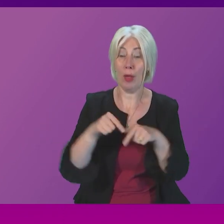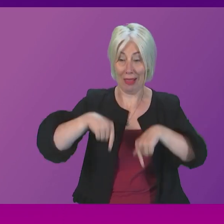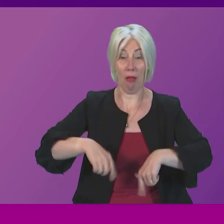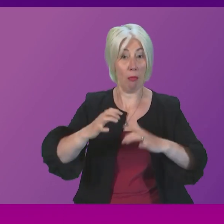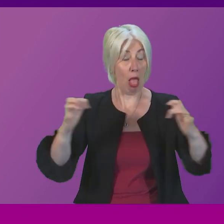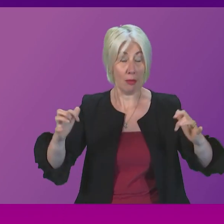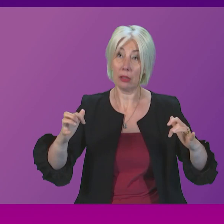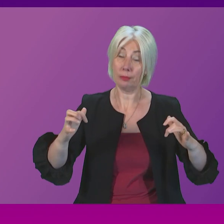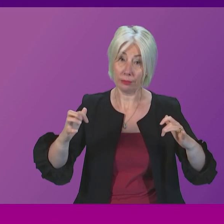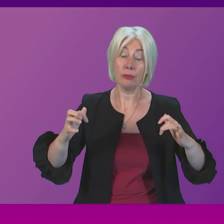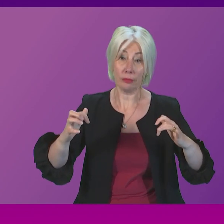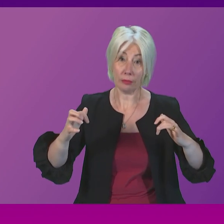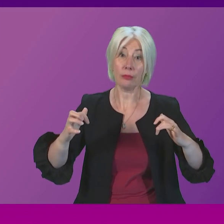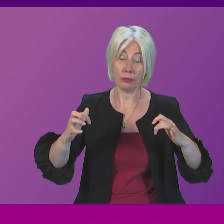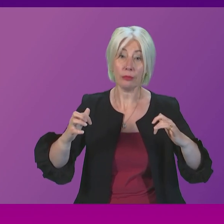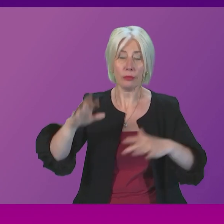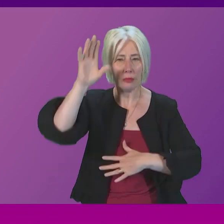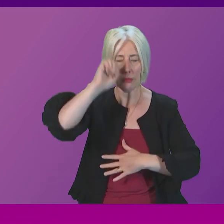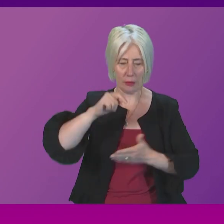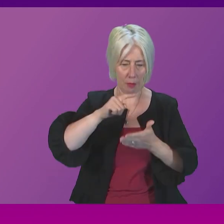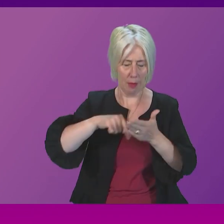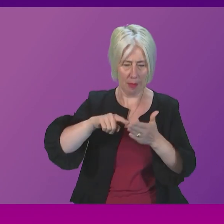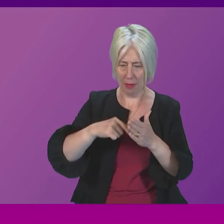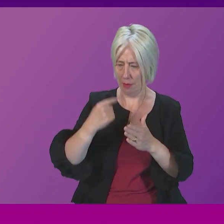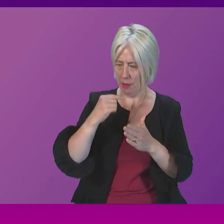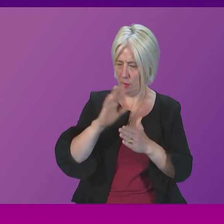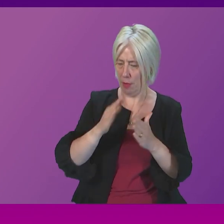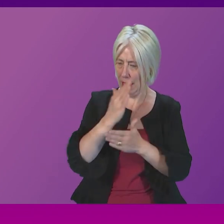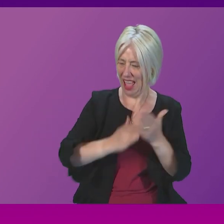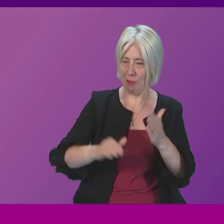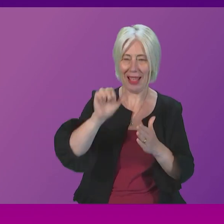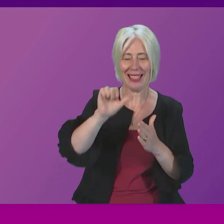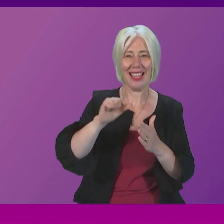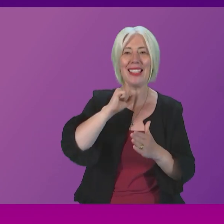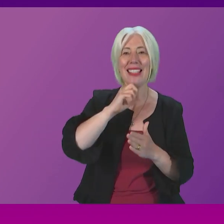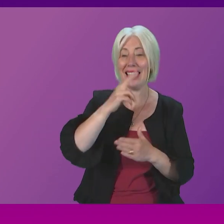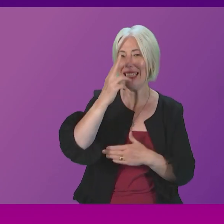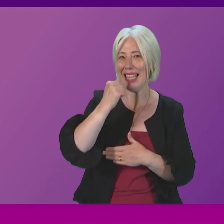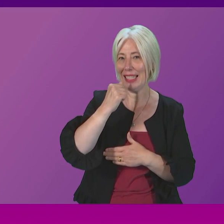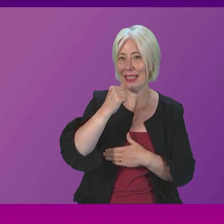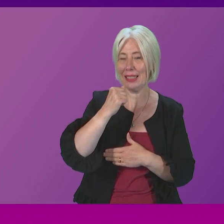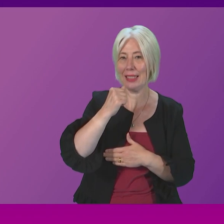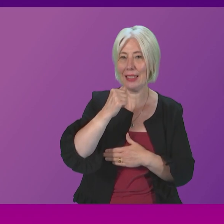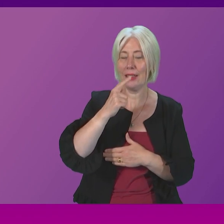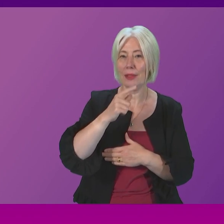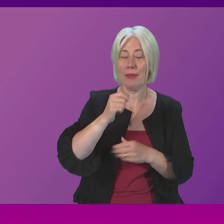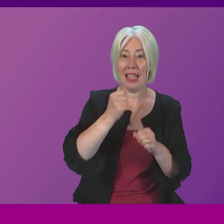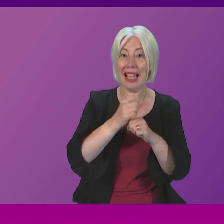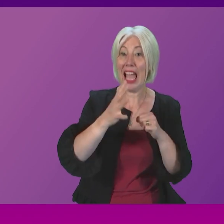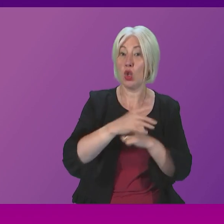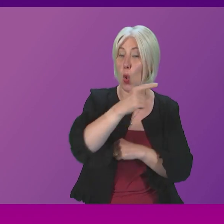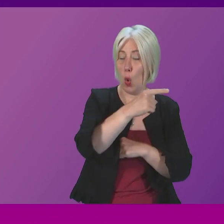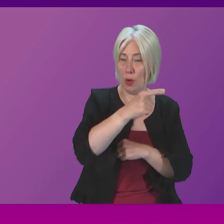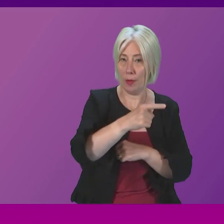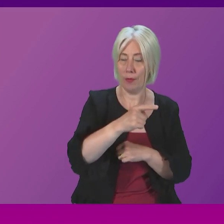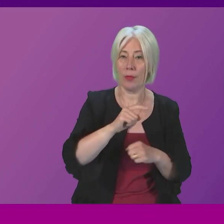Parliament, actually. And I remember being elected about, it was about 6:30 on the Saturday night in the Emirates in Glasgow, because the second